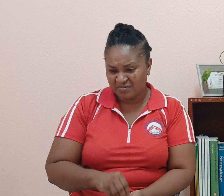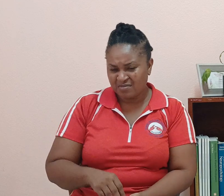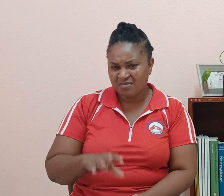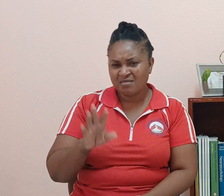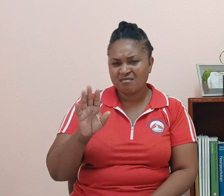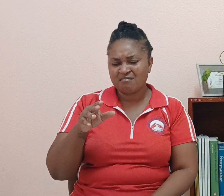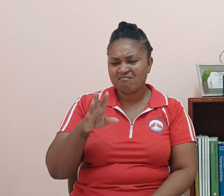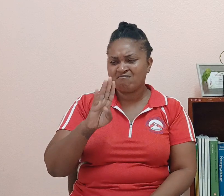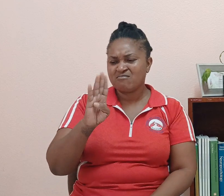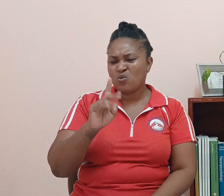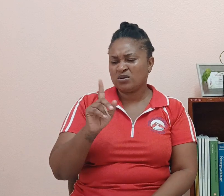was.